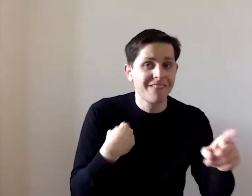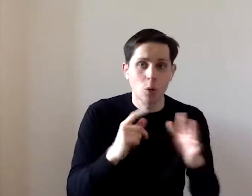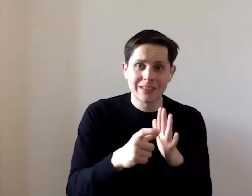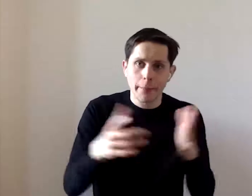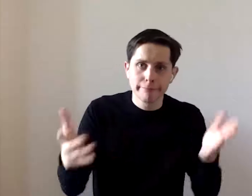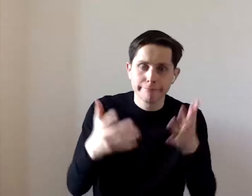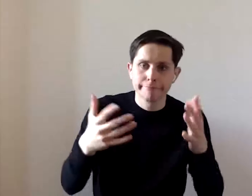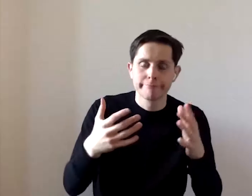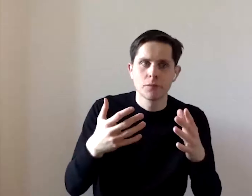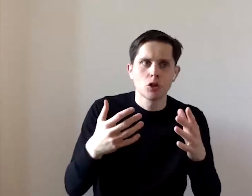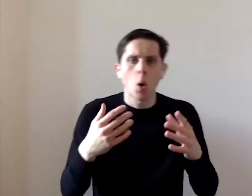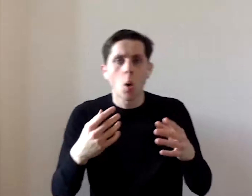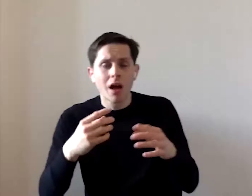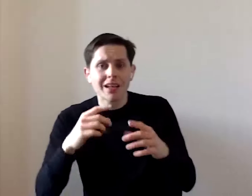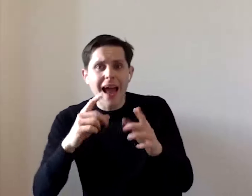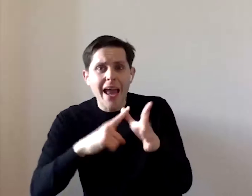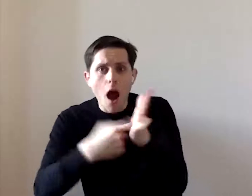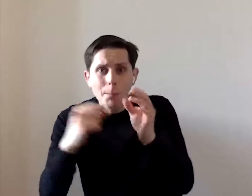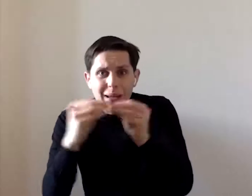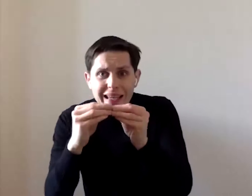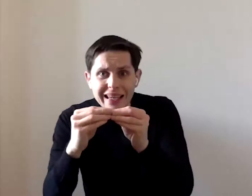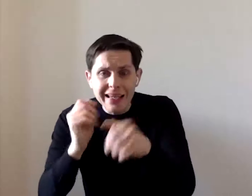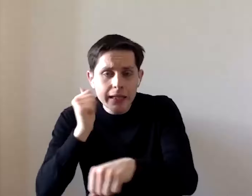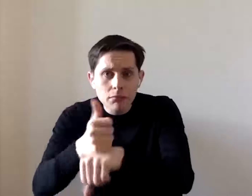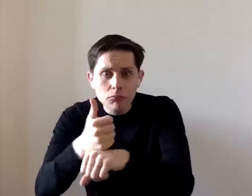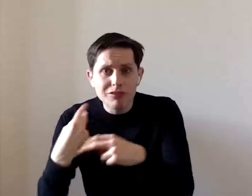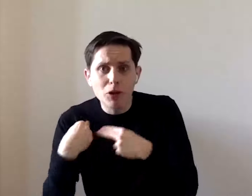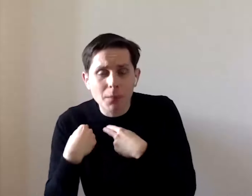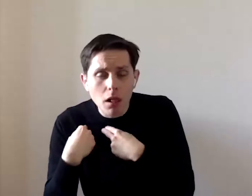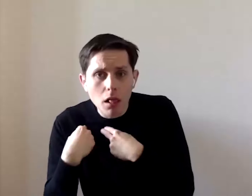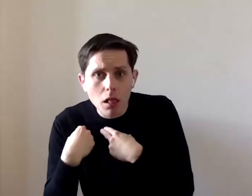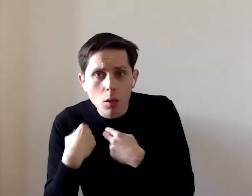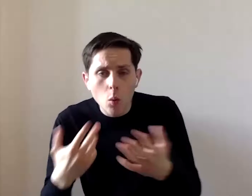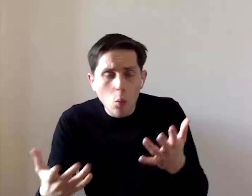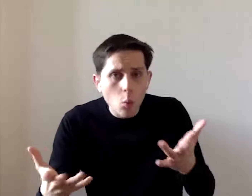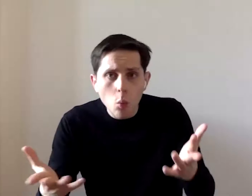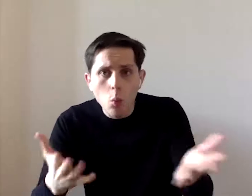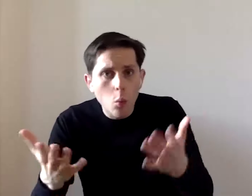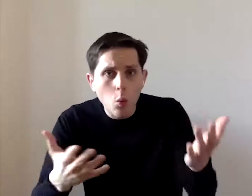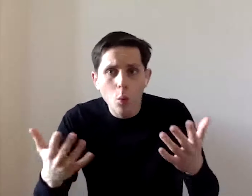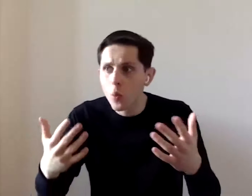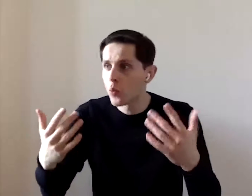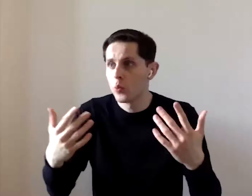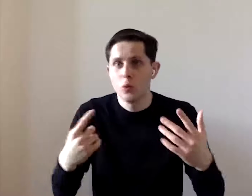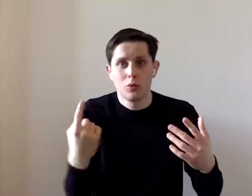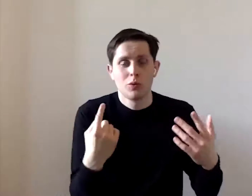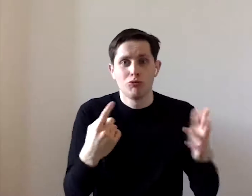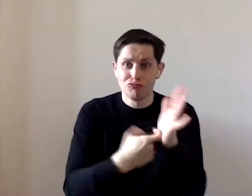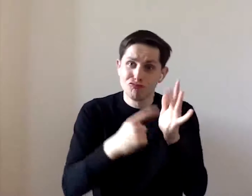it, because there would be no words as well. So is it the ARB's responsibility to ensure that the curriculums and pedagogies put in place in